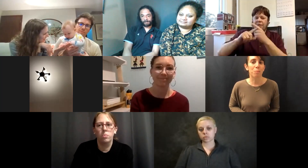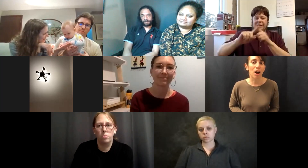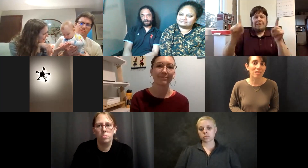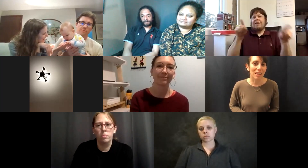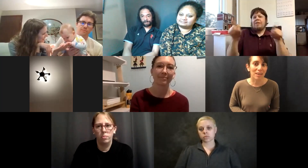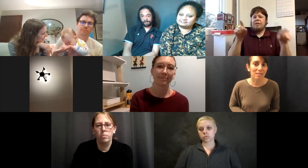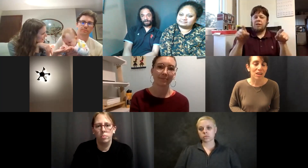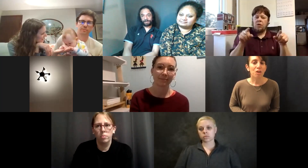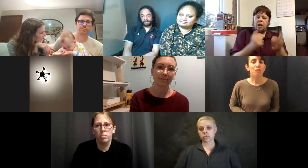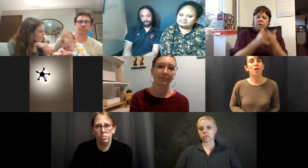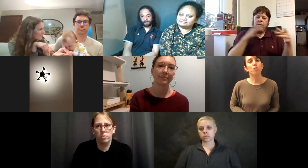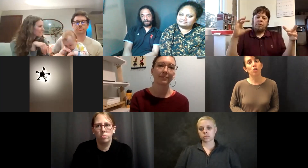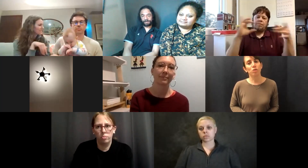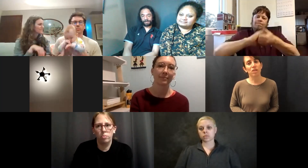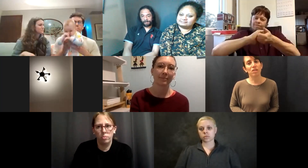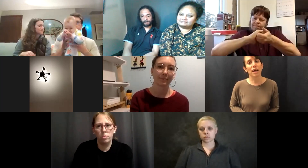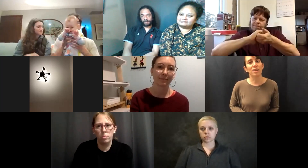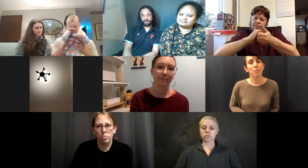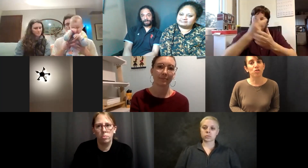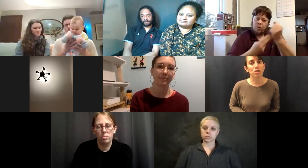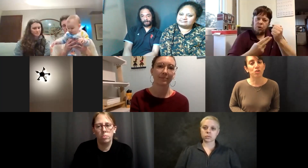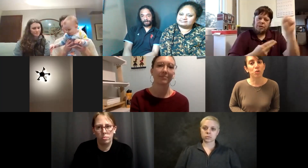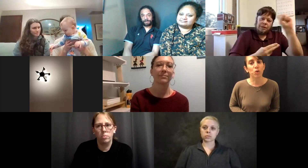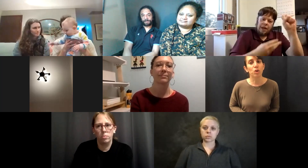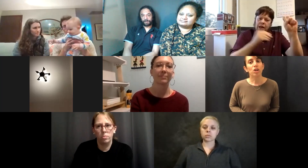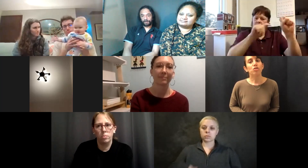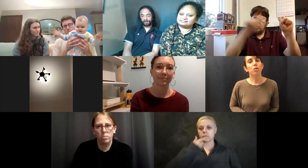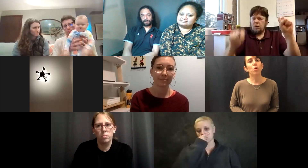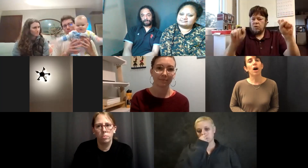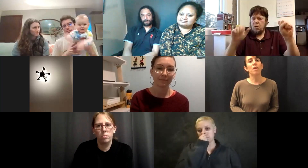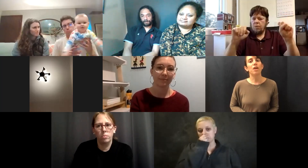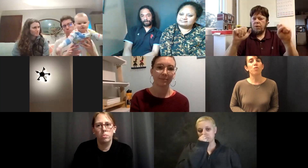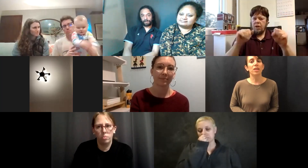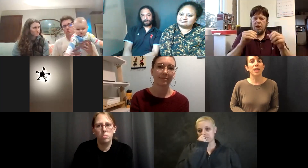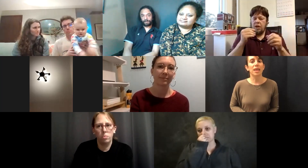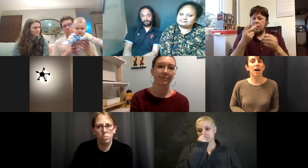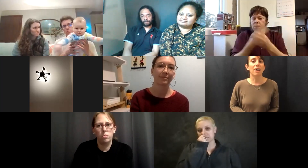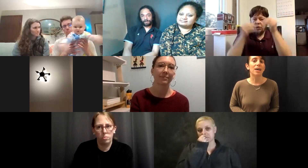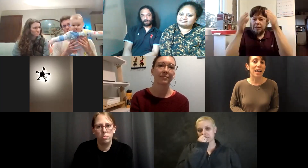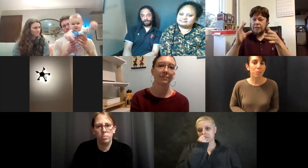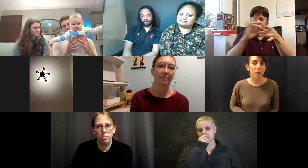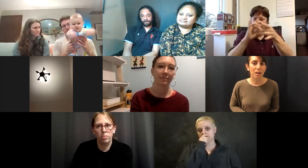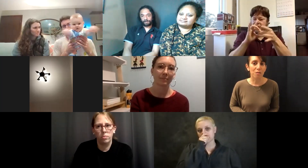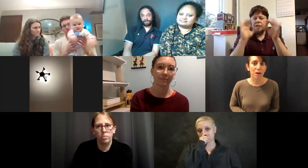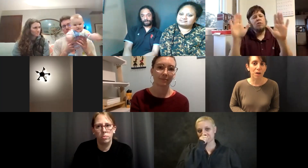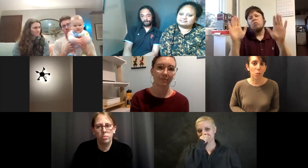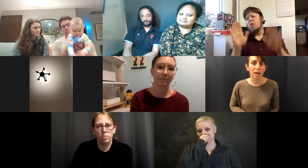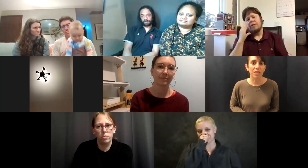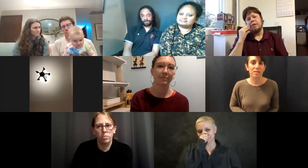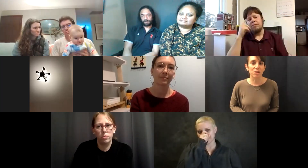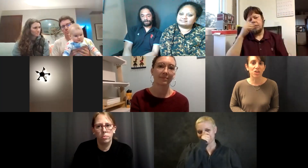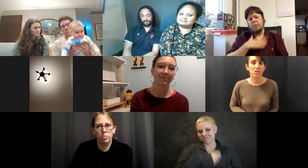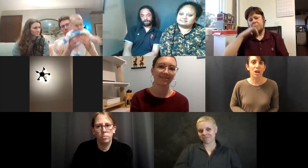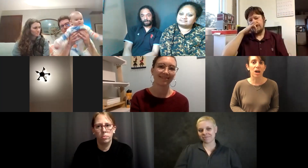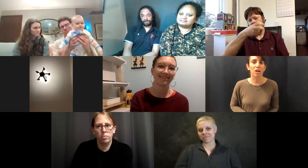that process from Rosen to elementary school. So they really collaborate very well.